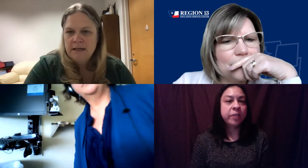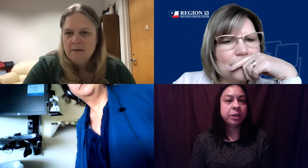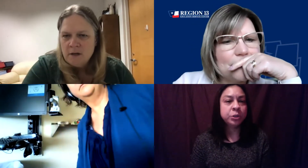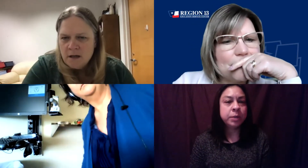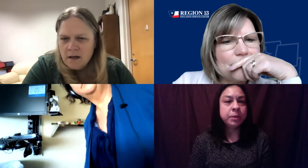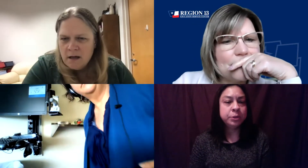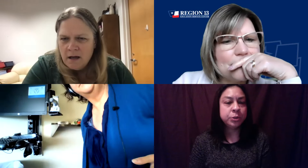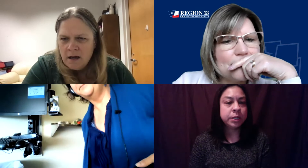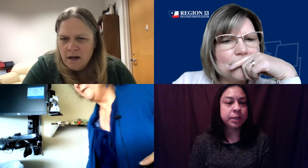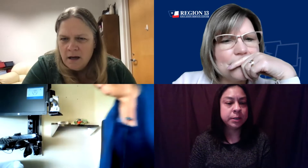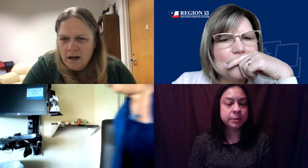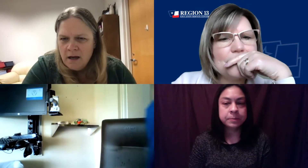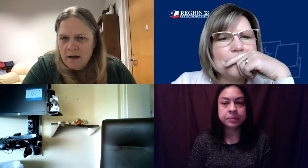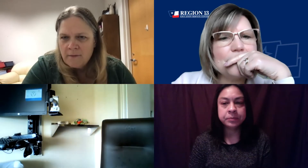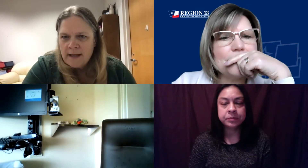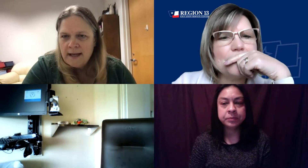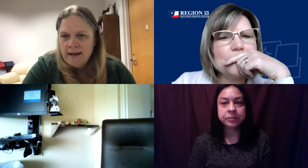We have about 20 people joining in.